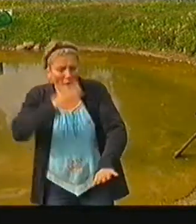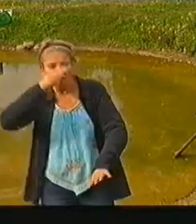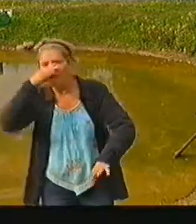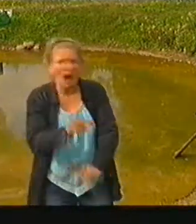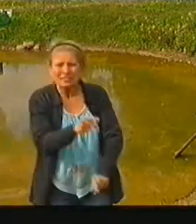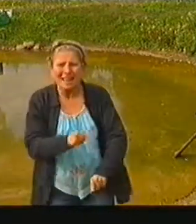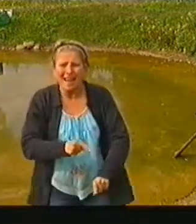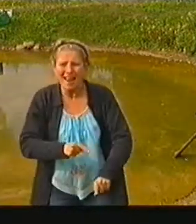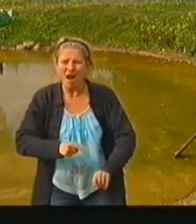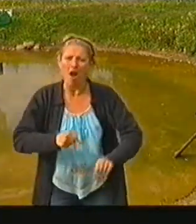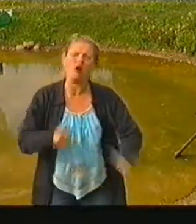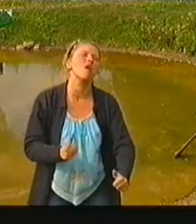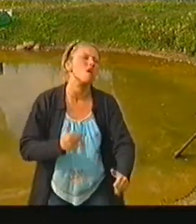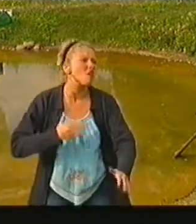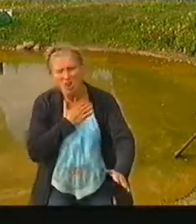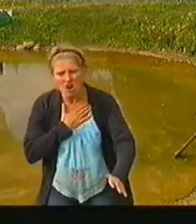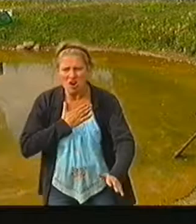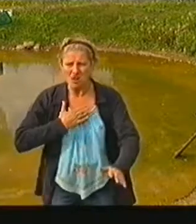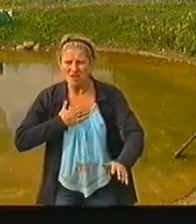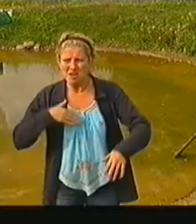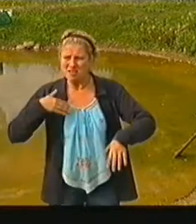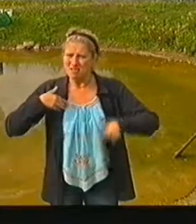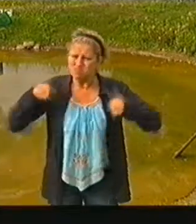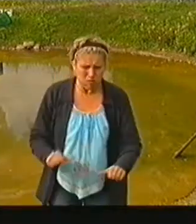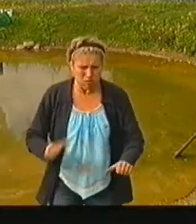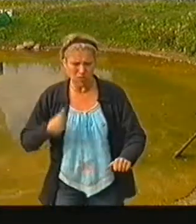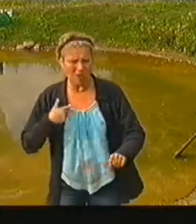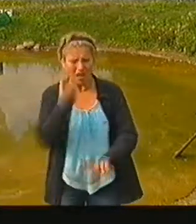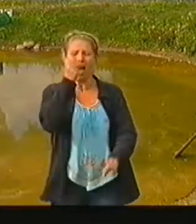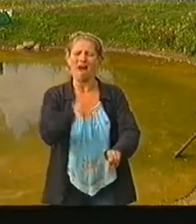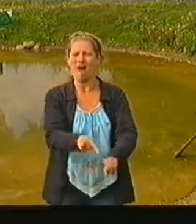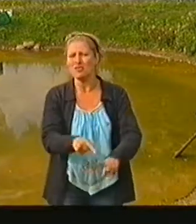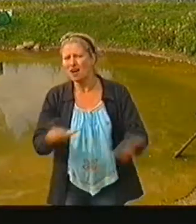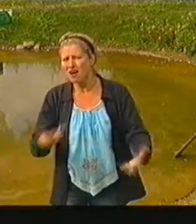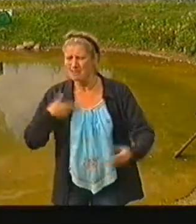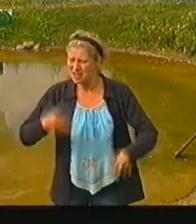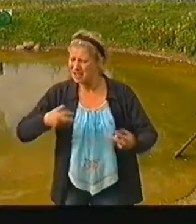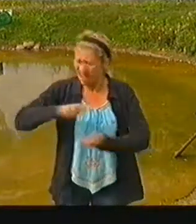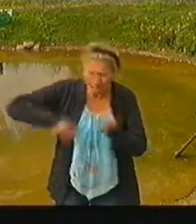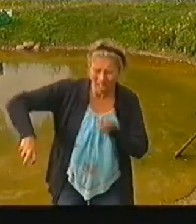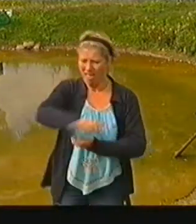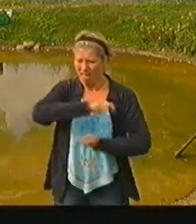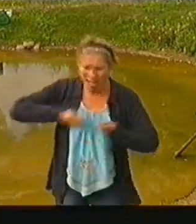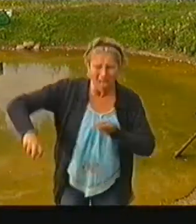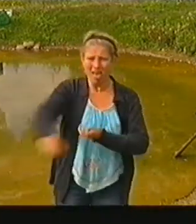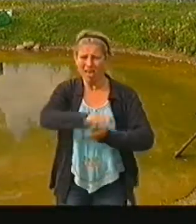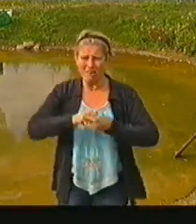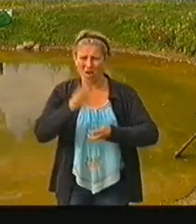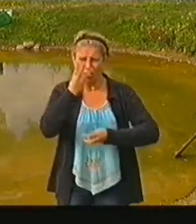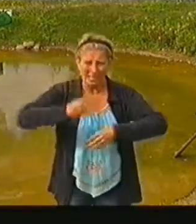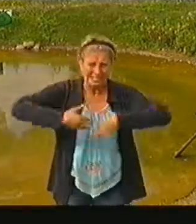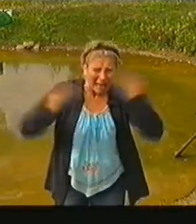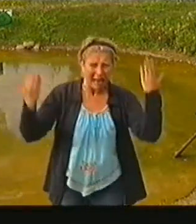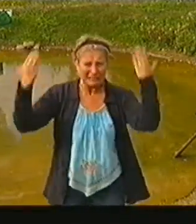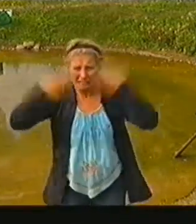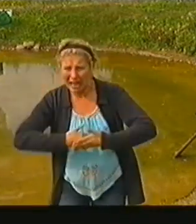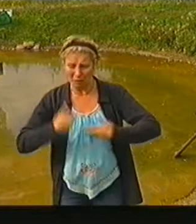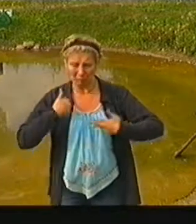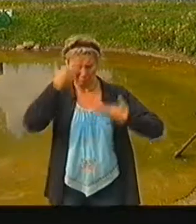Fox. "Foxy!" cried Badger. "My goodness me, I'm glad I found someone at last. I've been digging around in circles for 3 days and